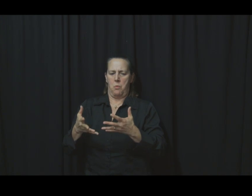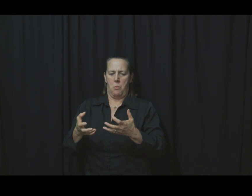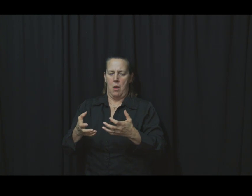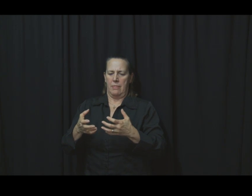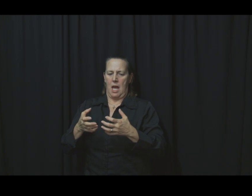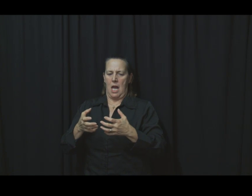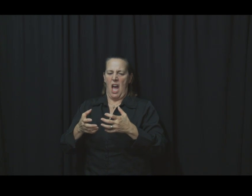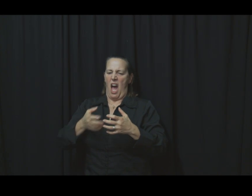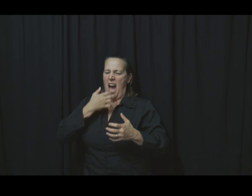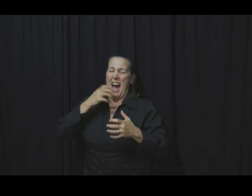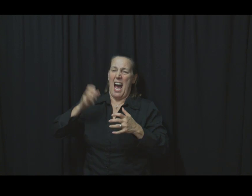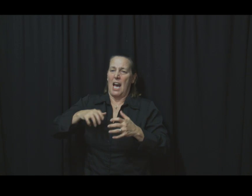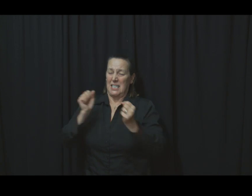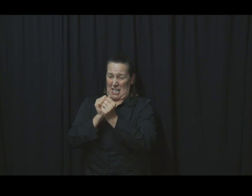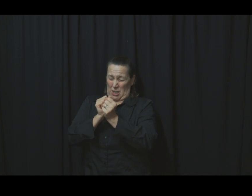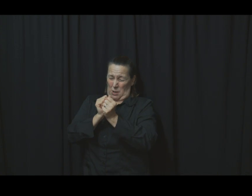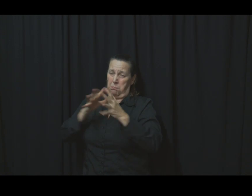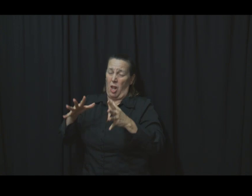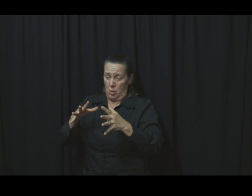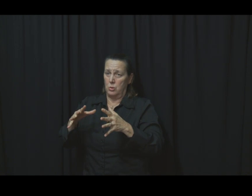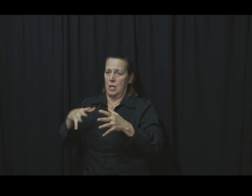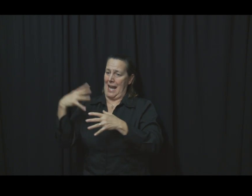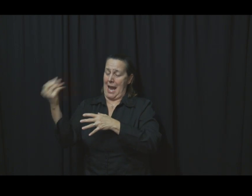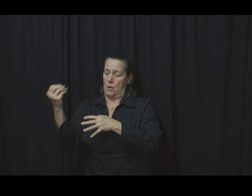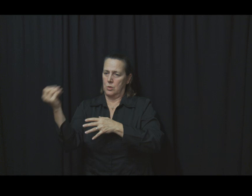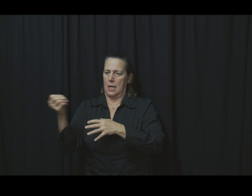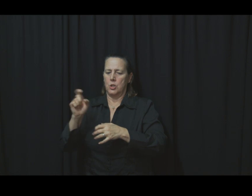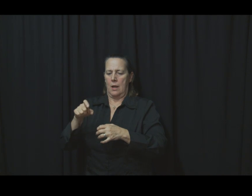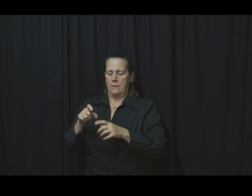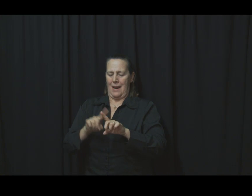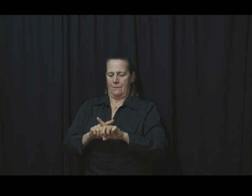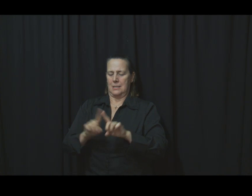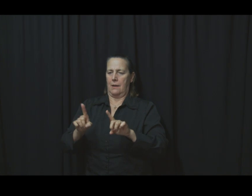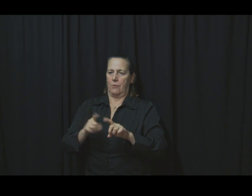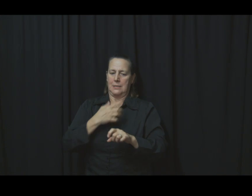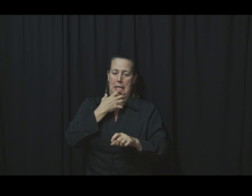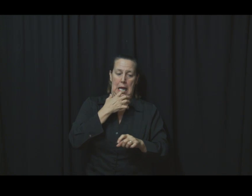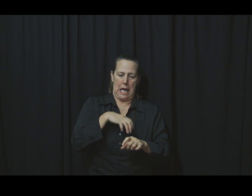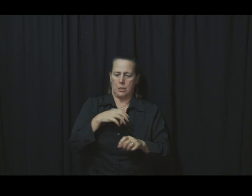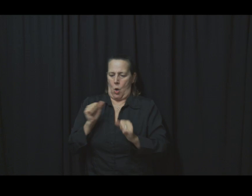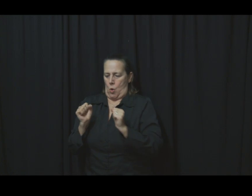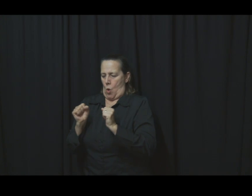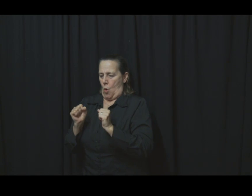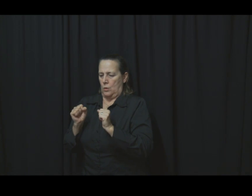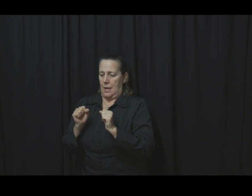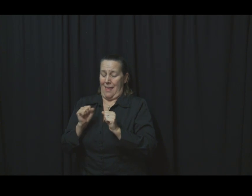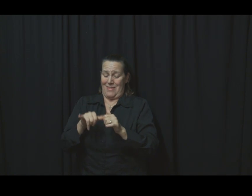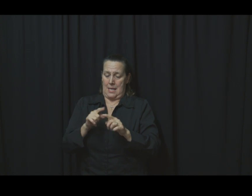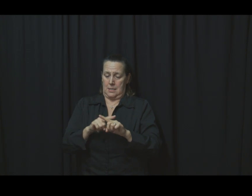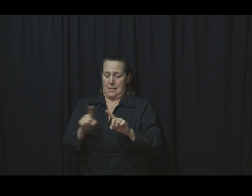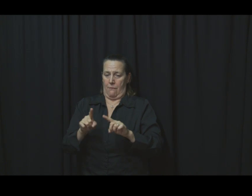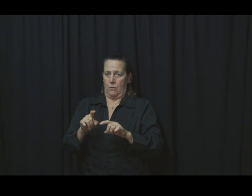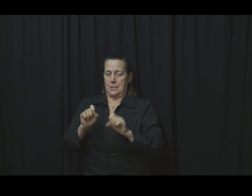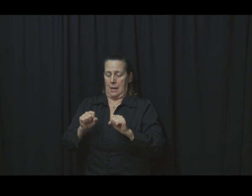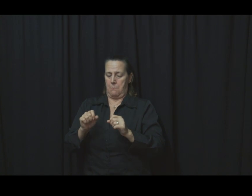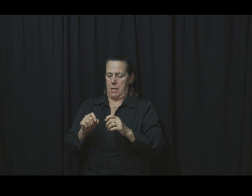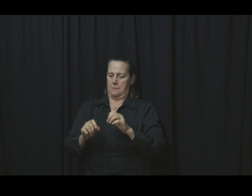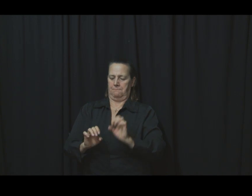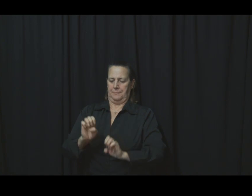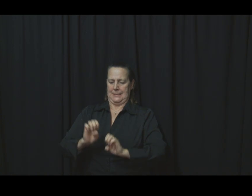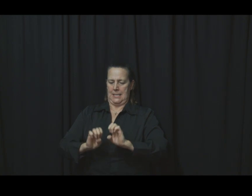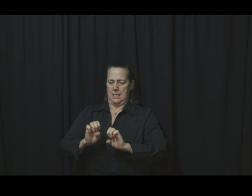explosion you can get in the coldest outside environment. You have to have a difference between hot and cold, and that difference can be assessed